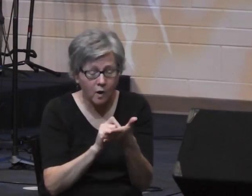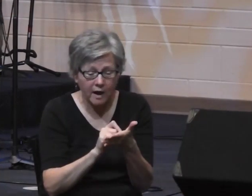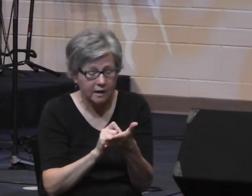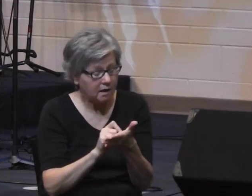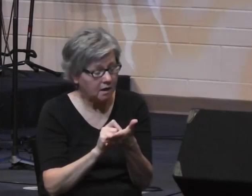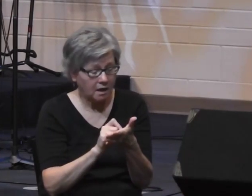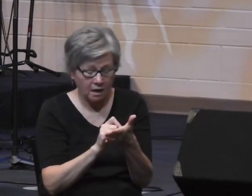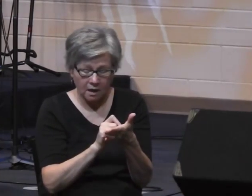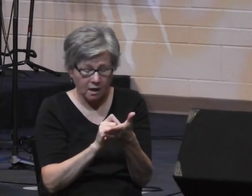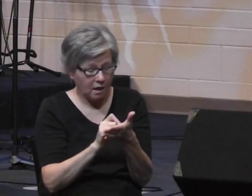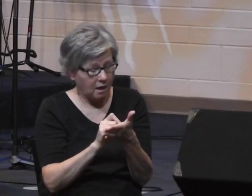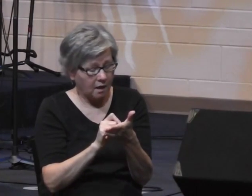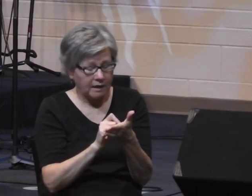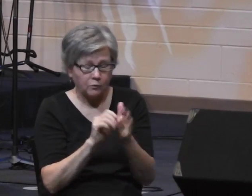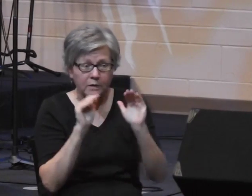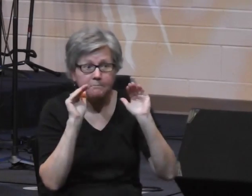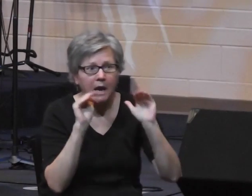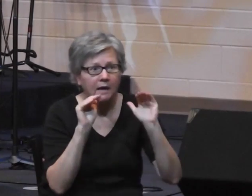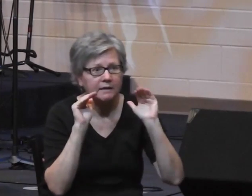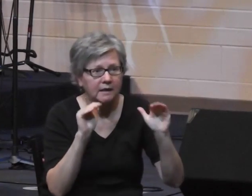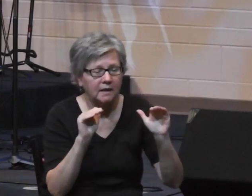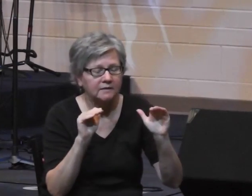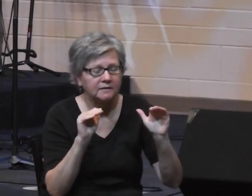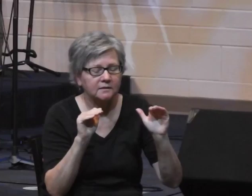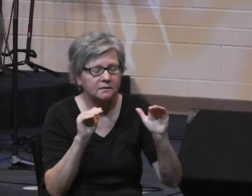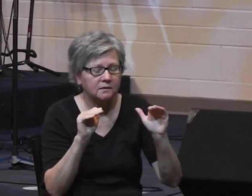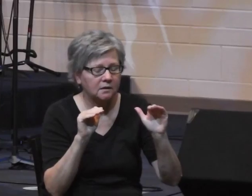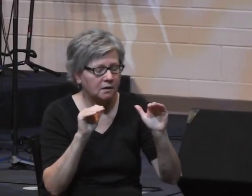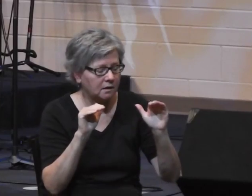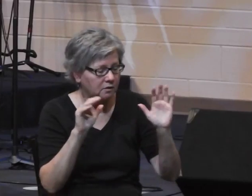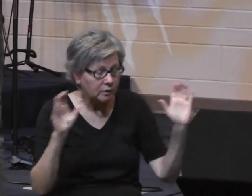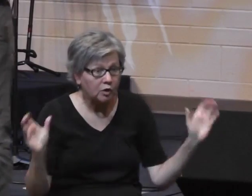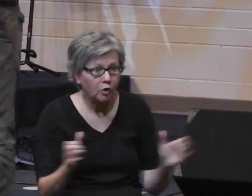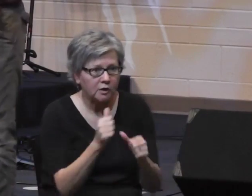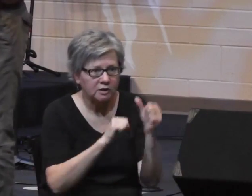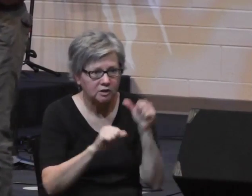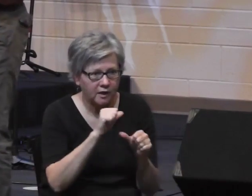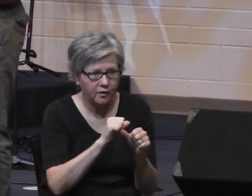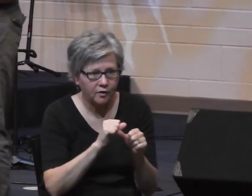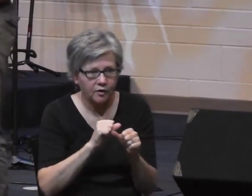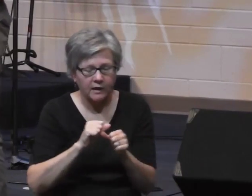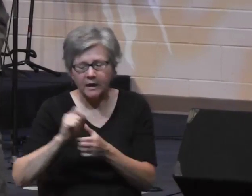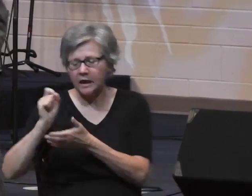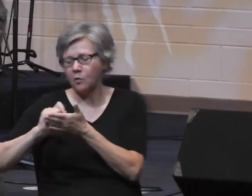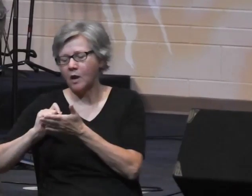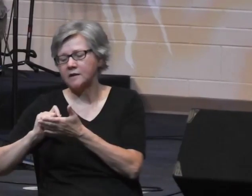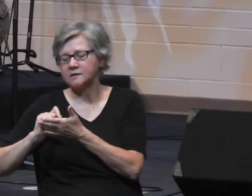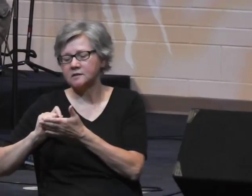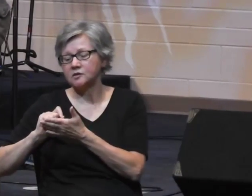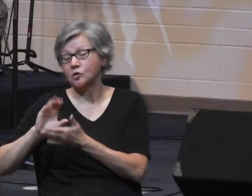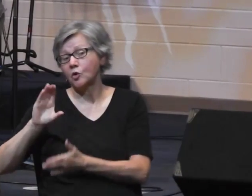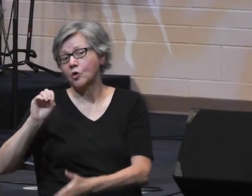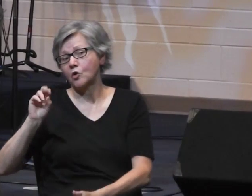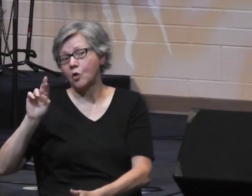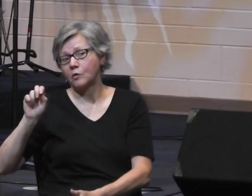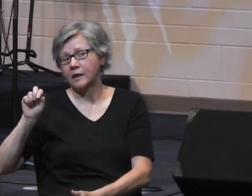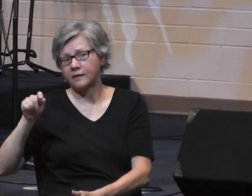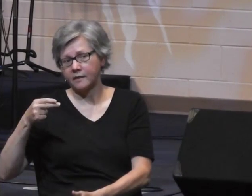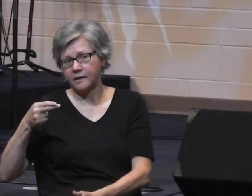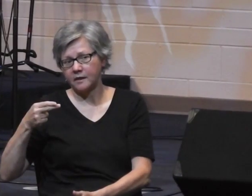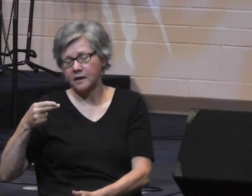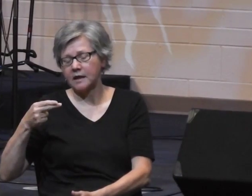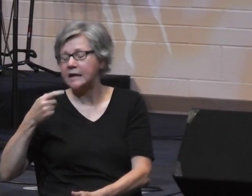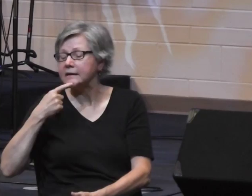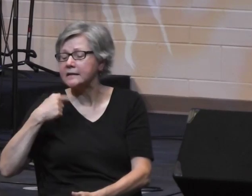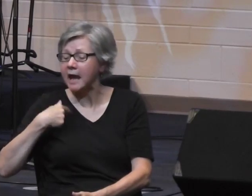is such a good reminder. When he writes to the church in Corinth, 1 Corinthians, he says, I always thank my God for